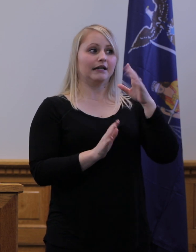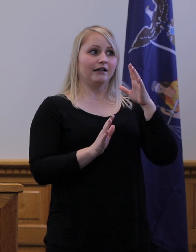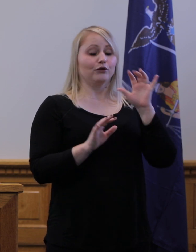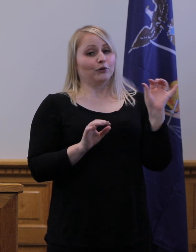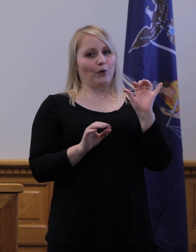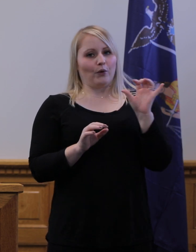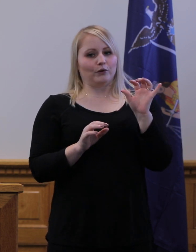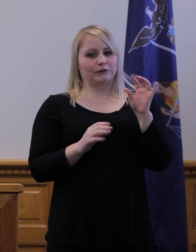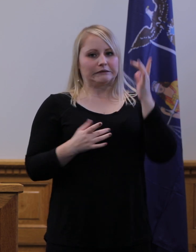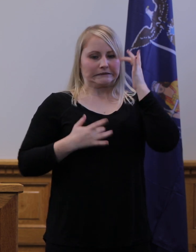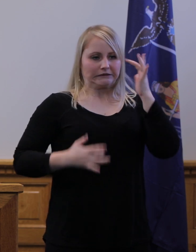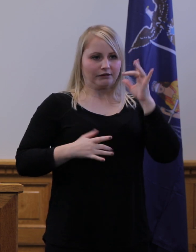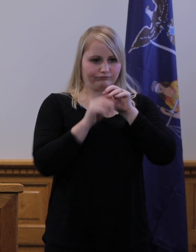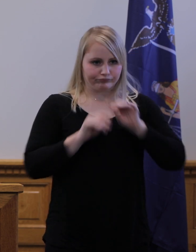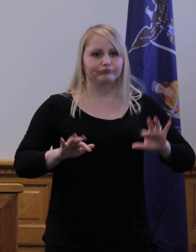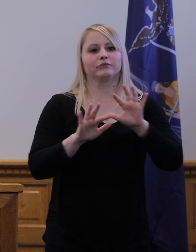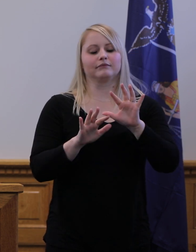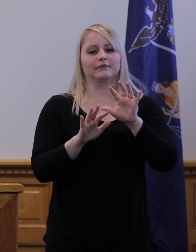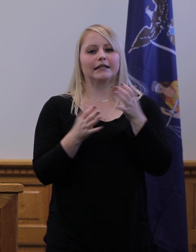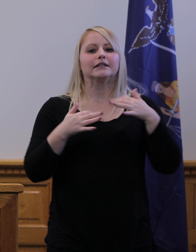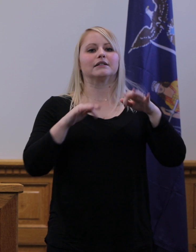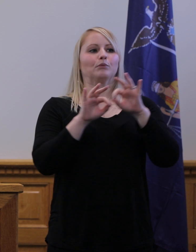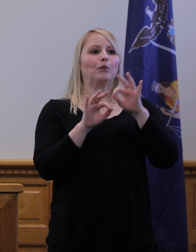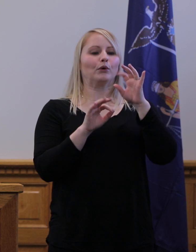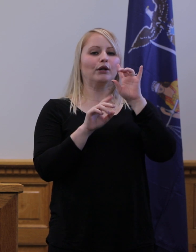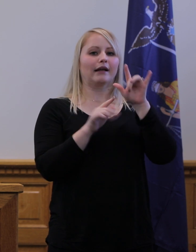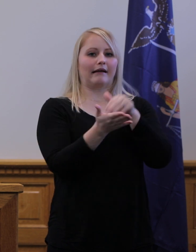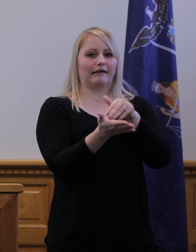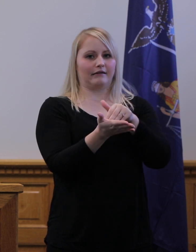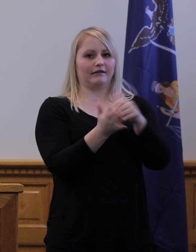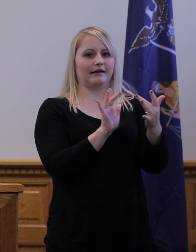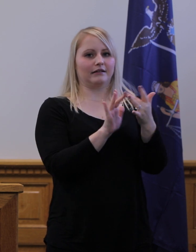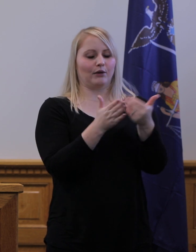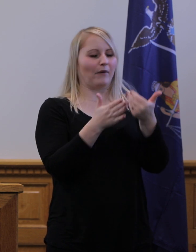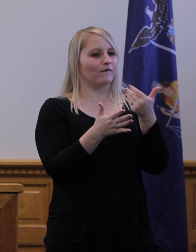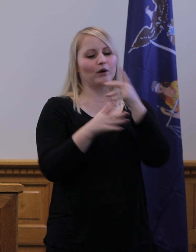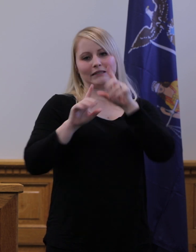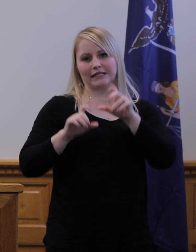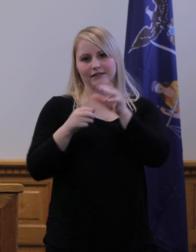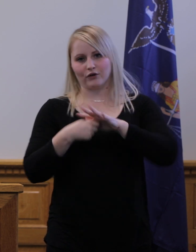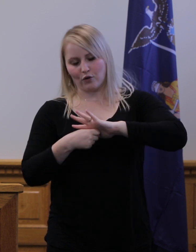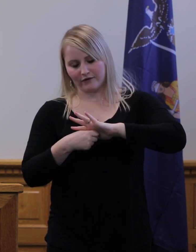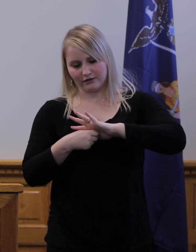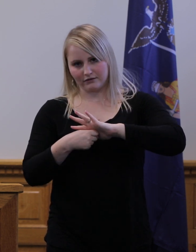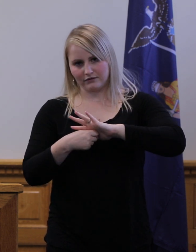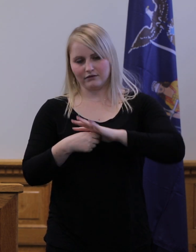it's important for people to contact their doctor if they are sick before just getting tested for COVID.